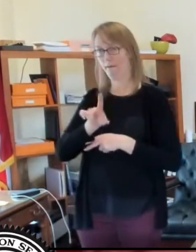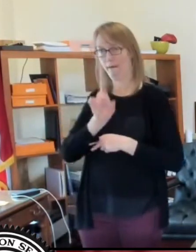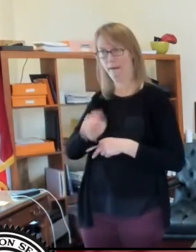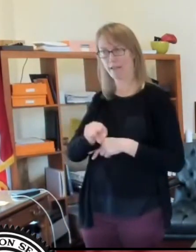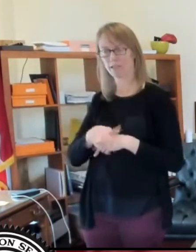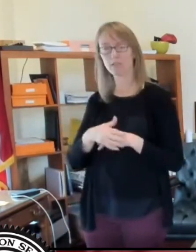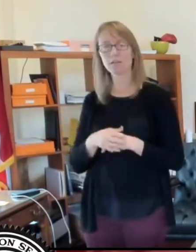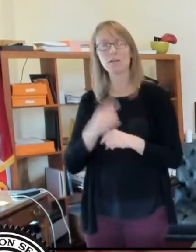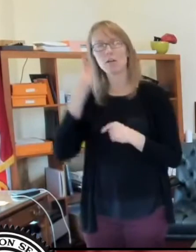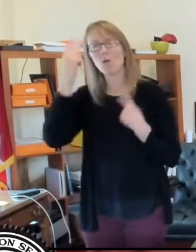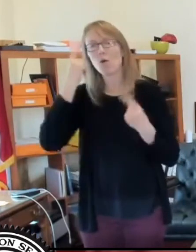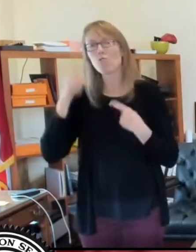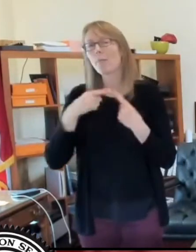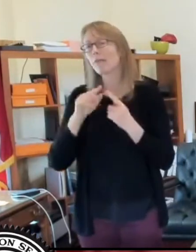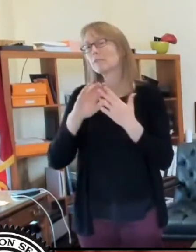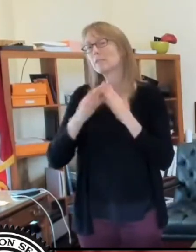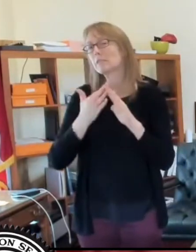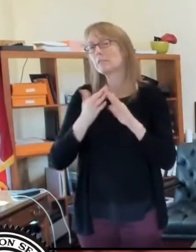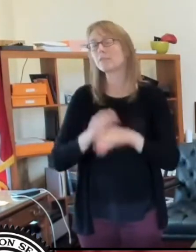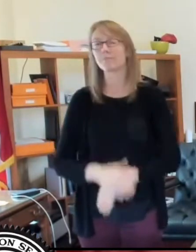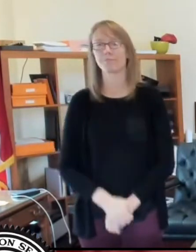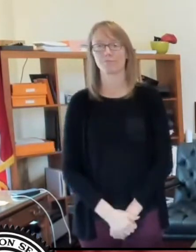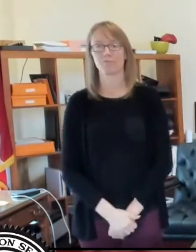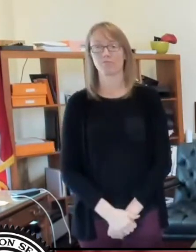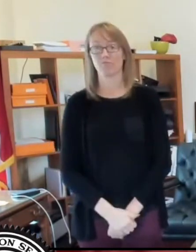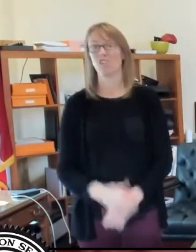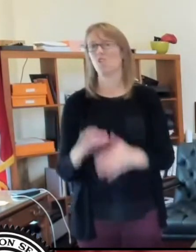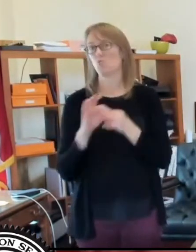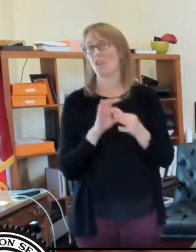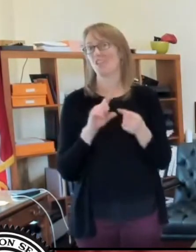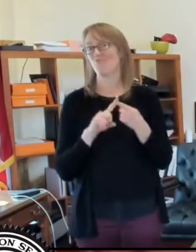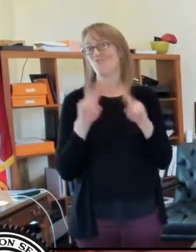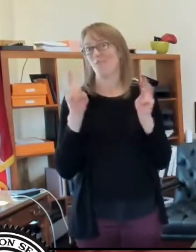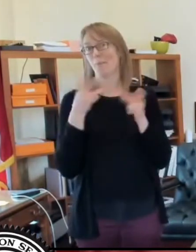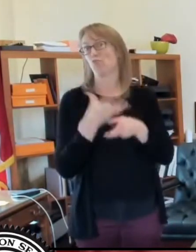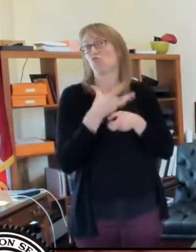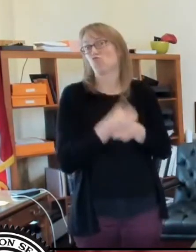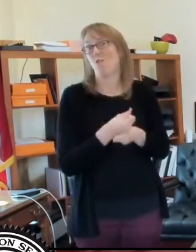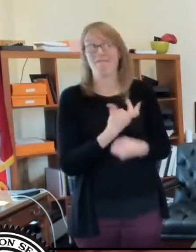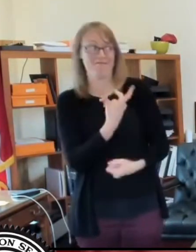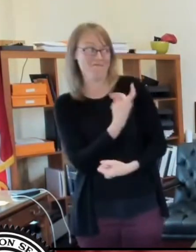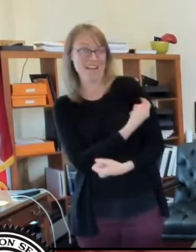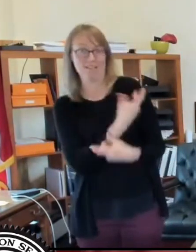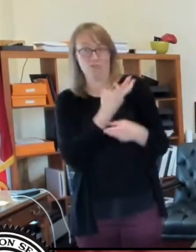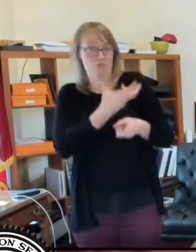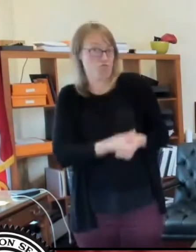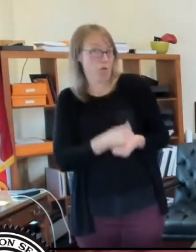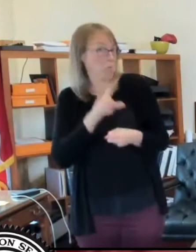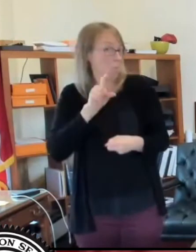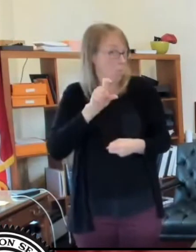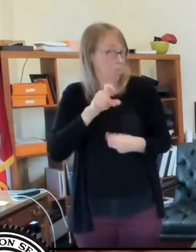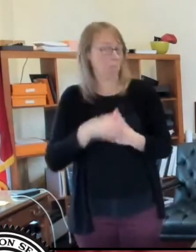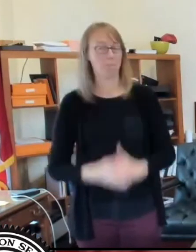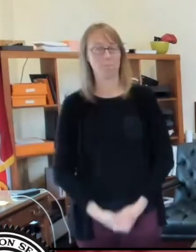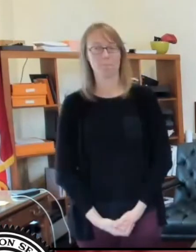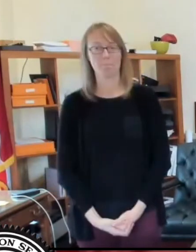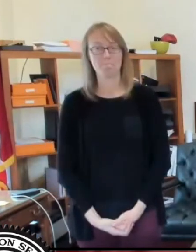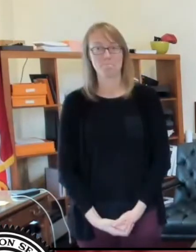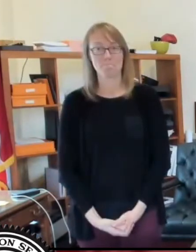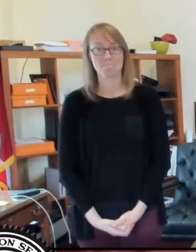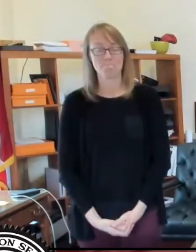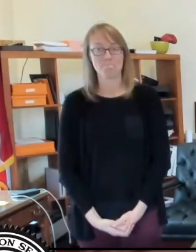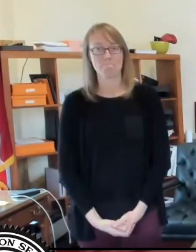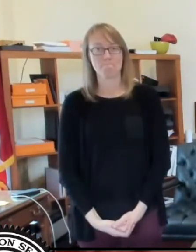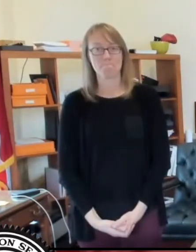with trust in the vaccine, how and if the city will encourage folks to take the vaccine once it